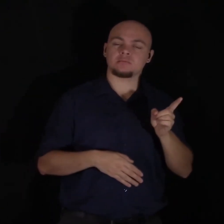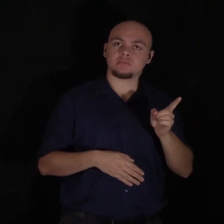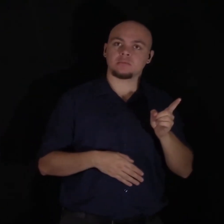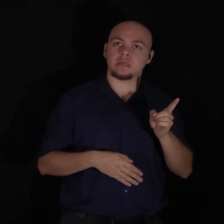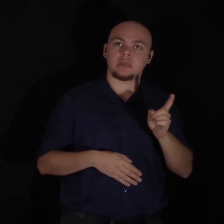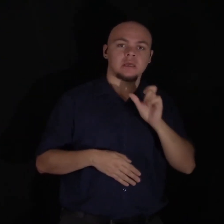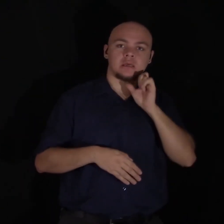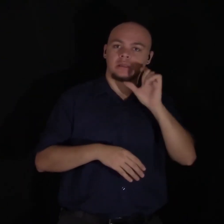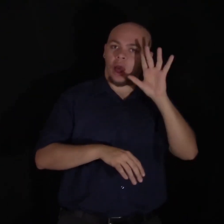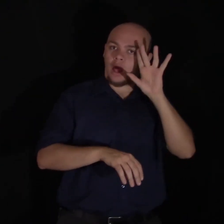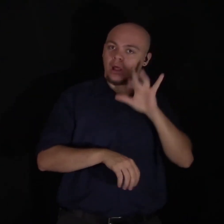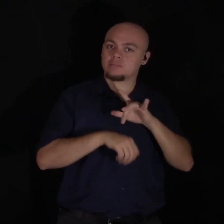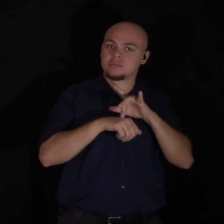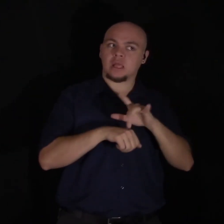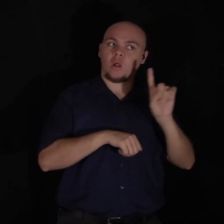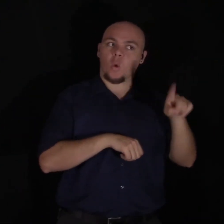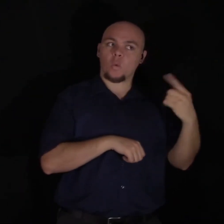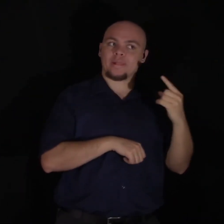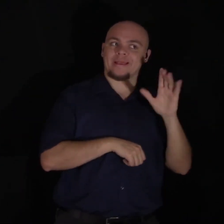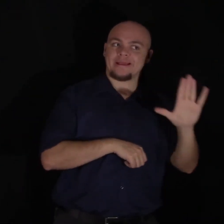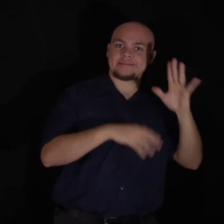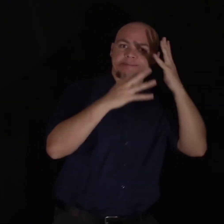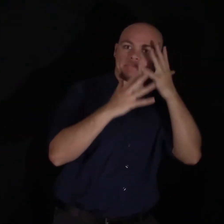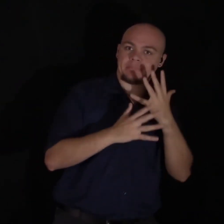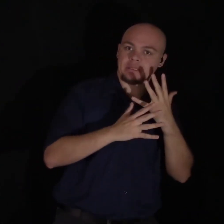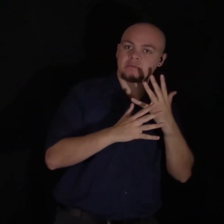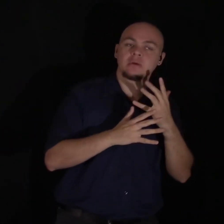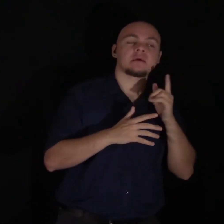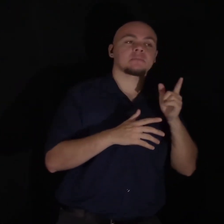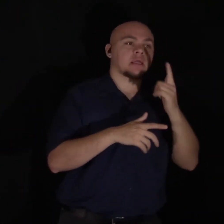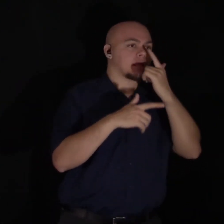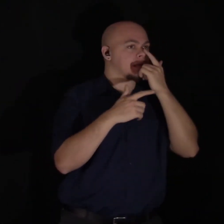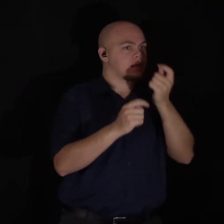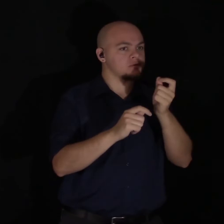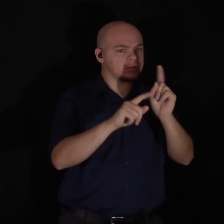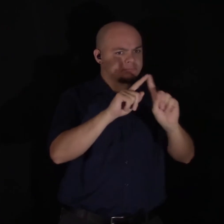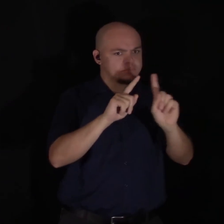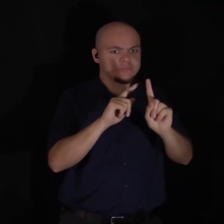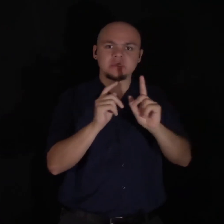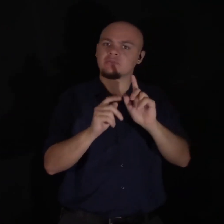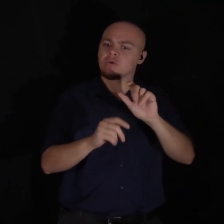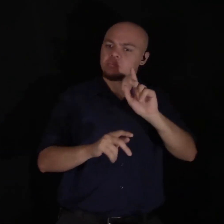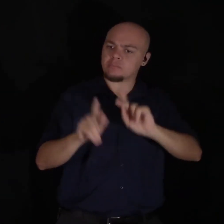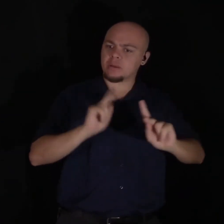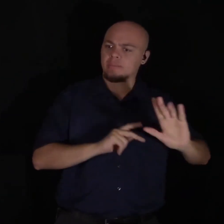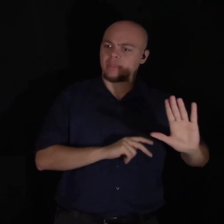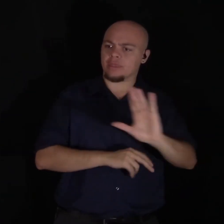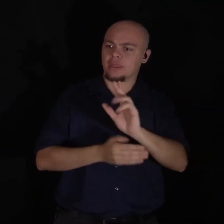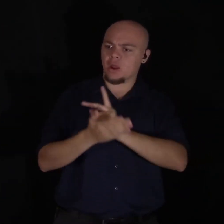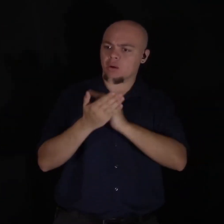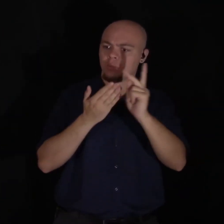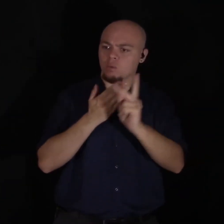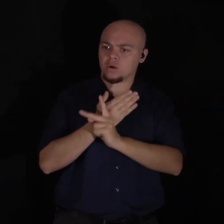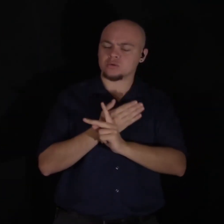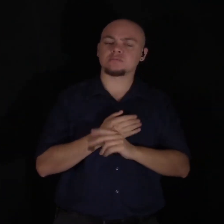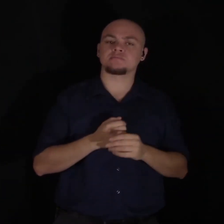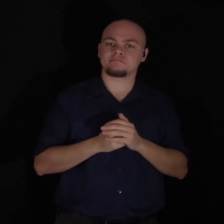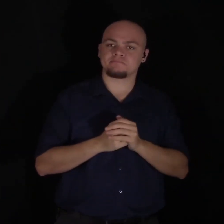by his own misery, but that he interests himself deeply in the projects of others. He has frequently conversed with me